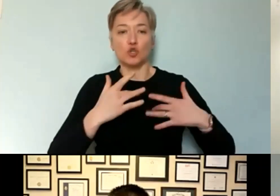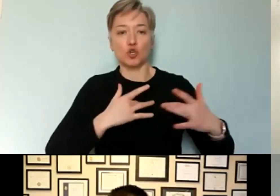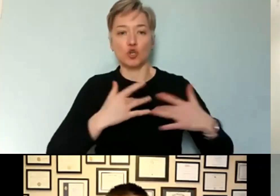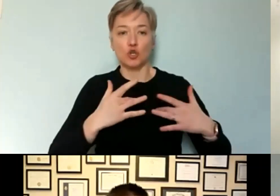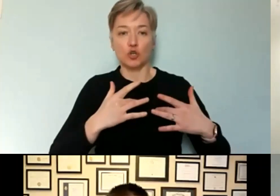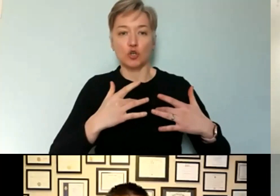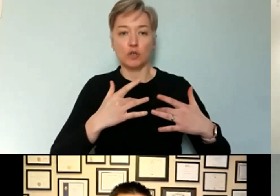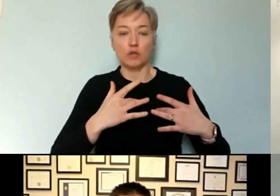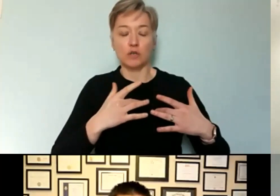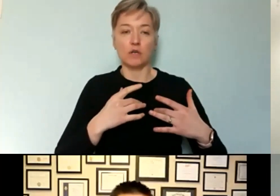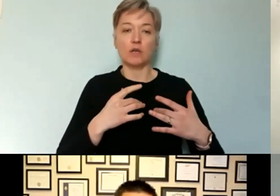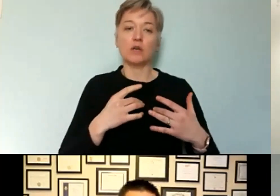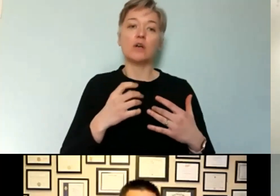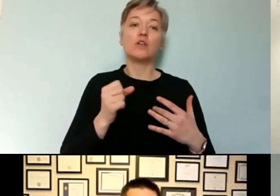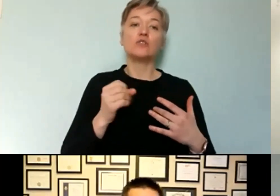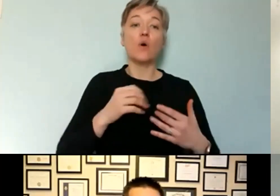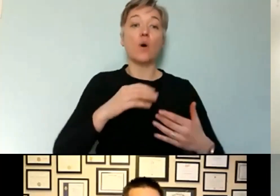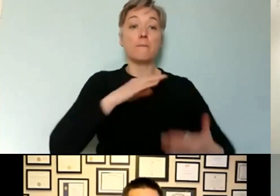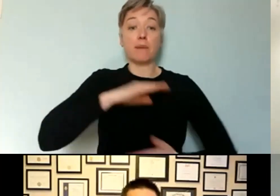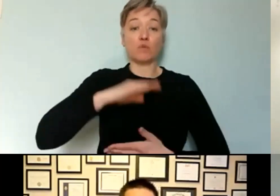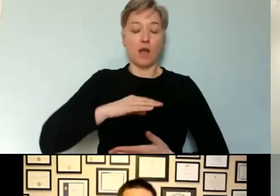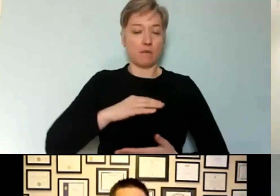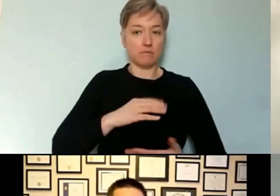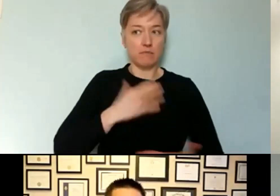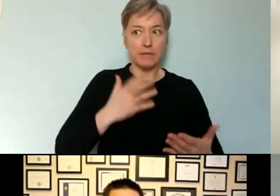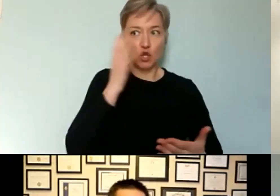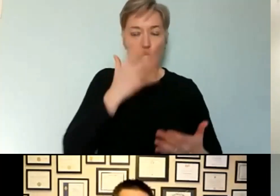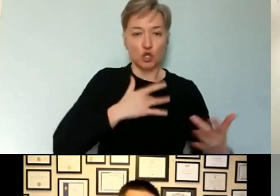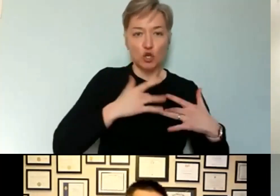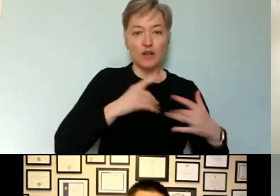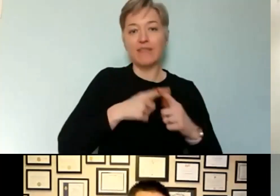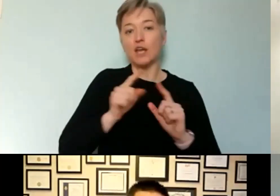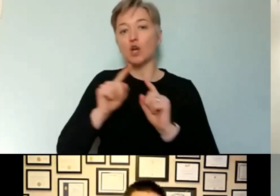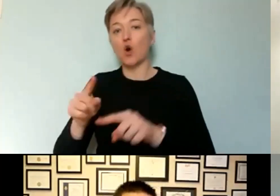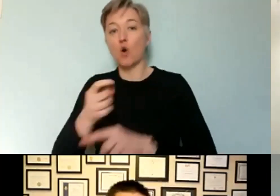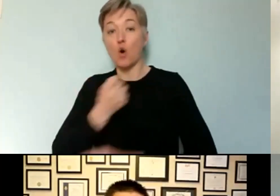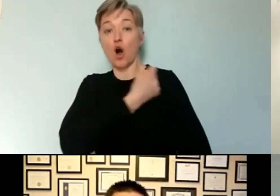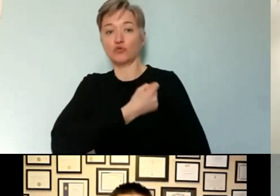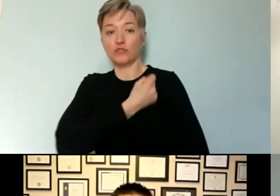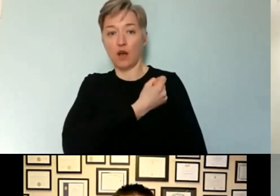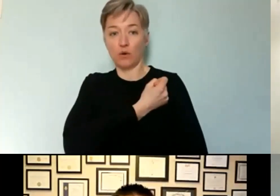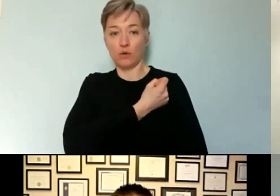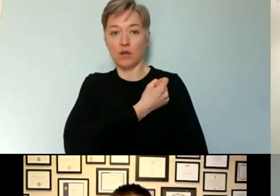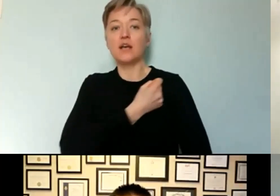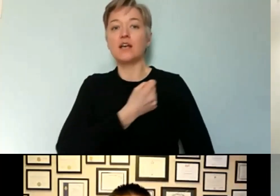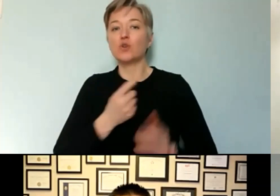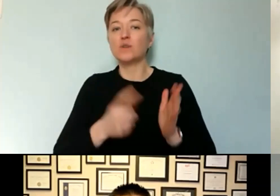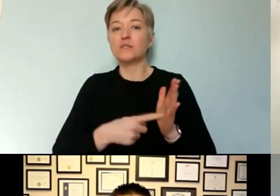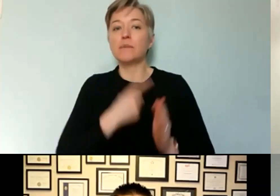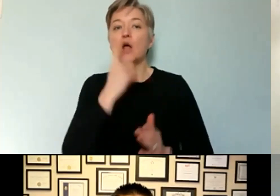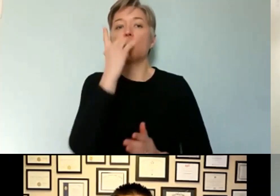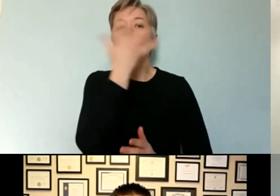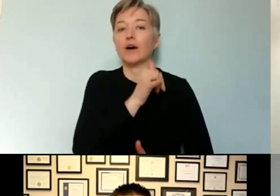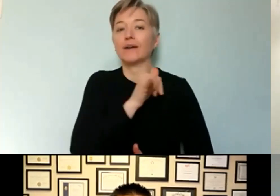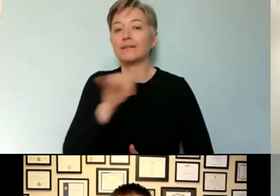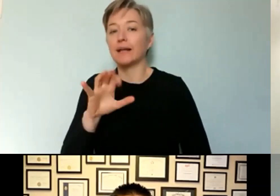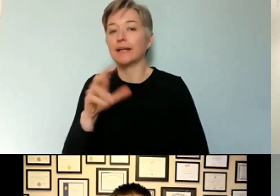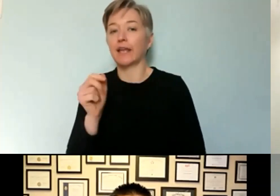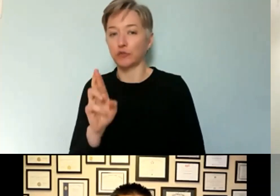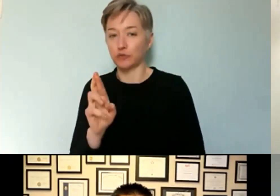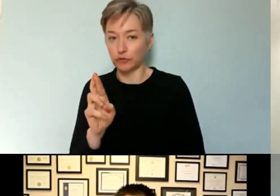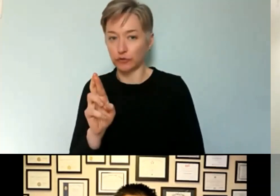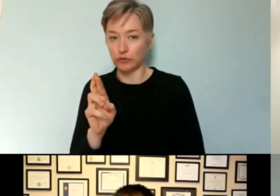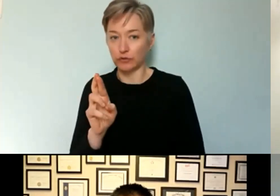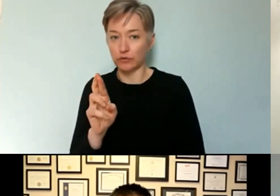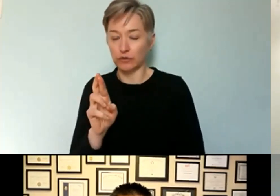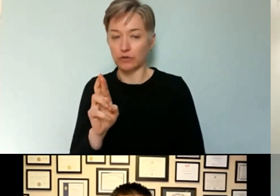an ultrasound that often results following a mammogram, that will look like cancer. And unfortunately,